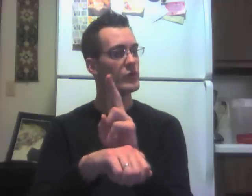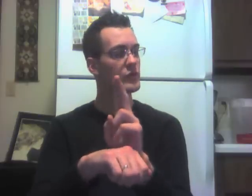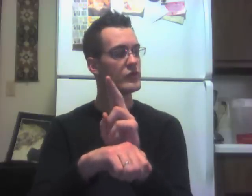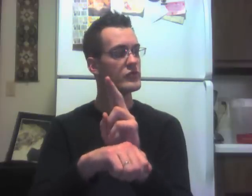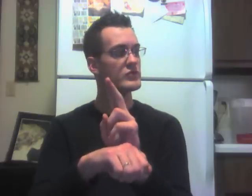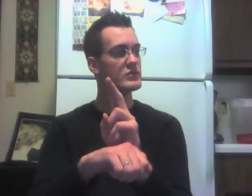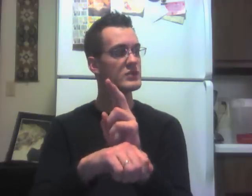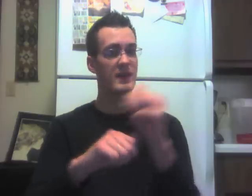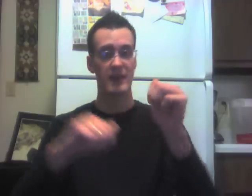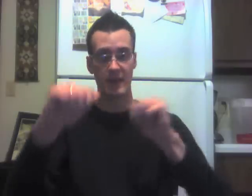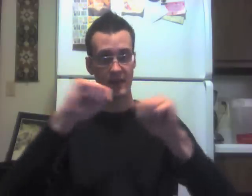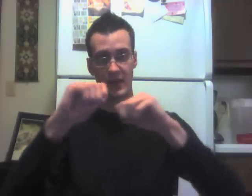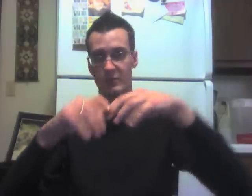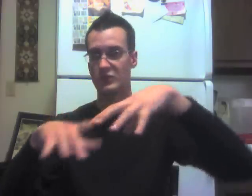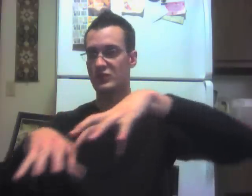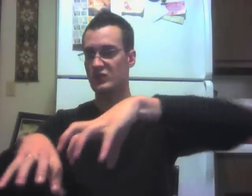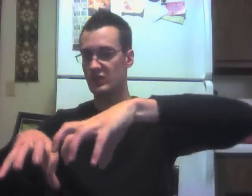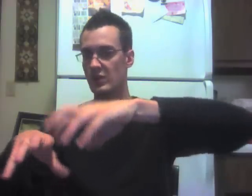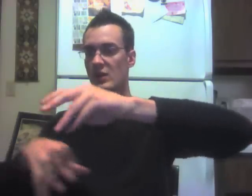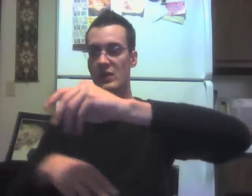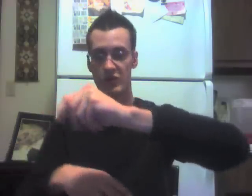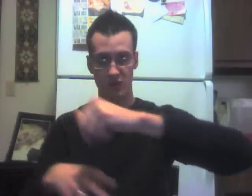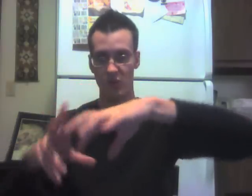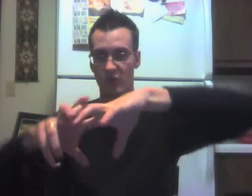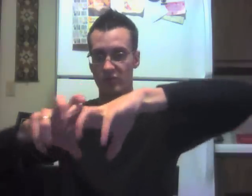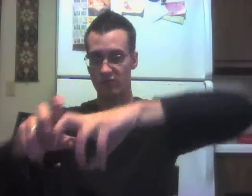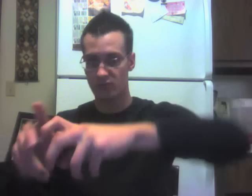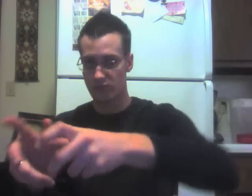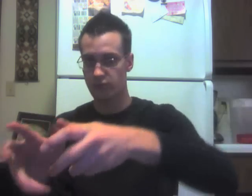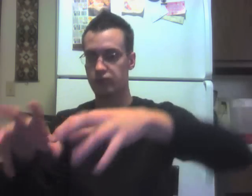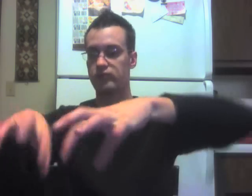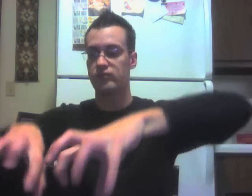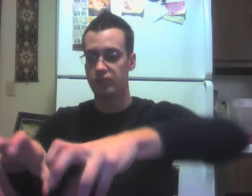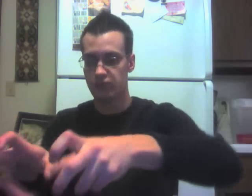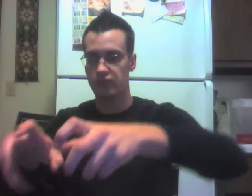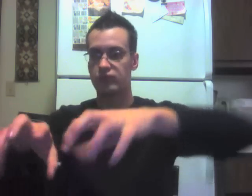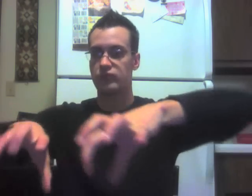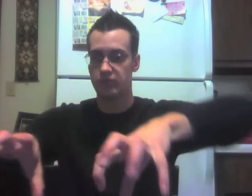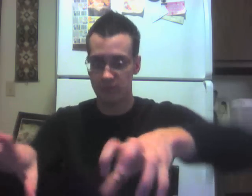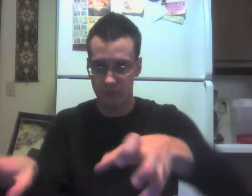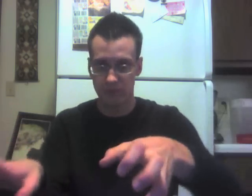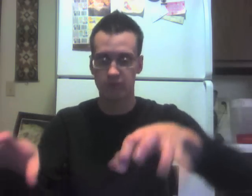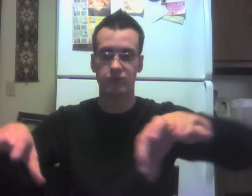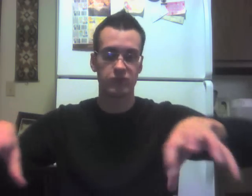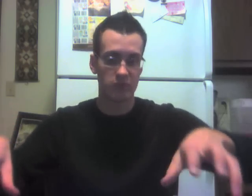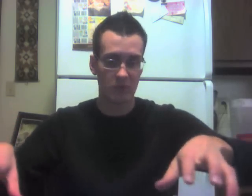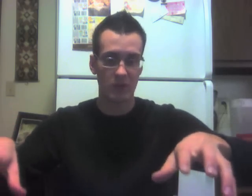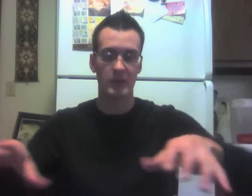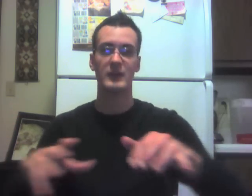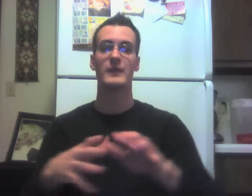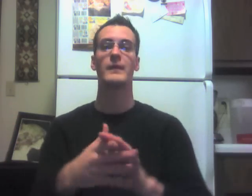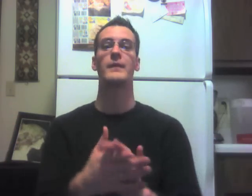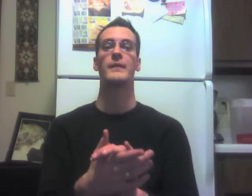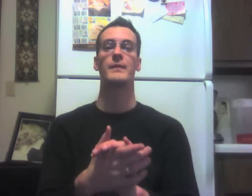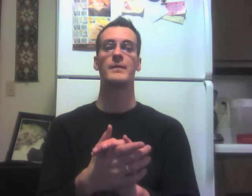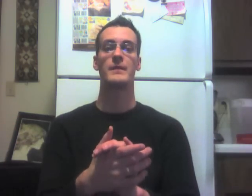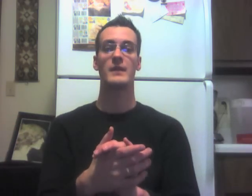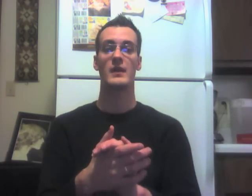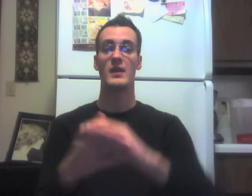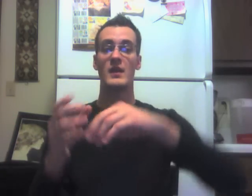rose bush and working the granules of chemical into the soil. The nutrients and insect repellent is absorbed by the